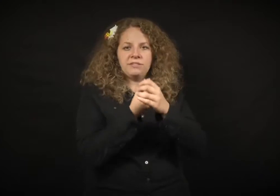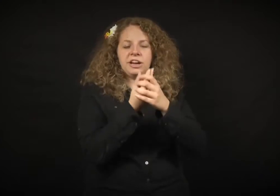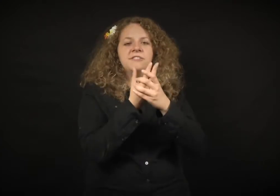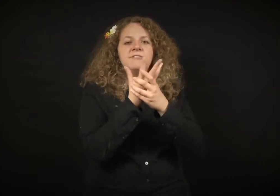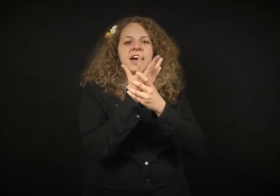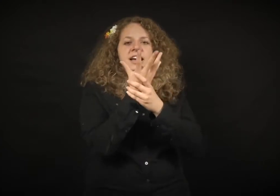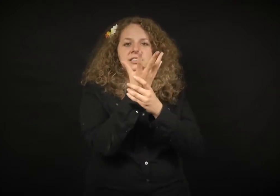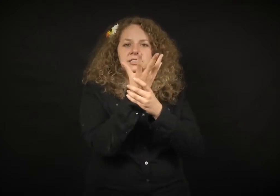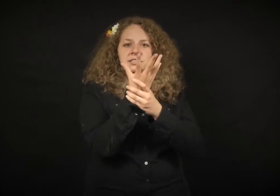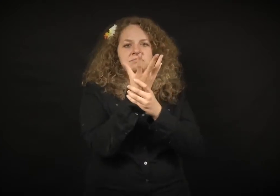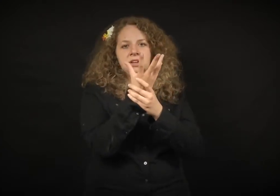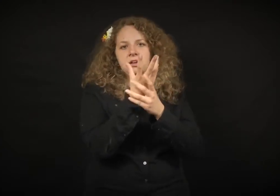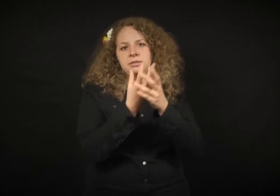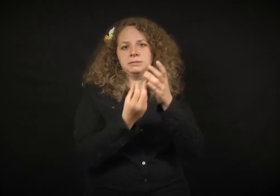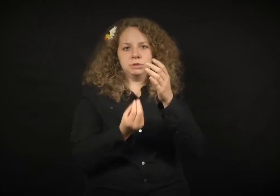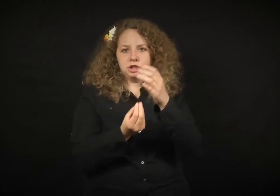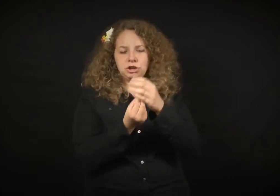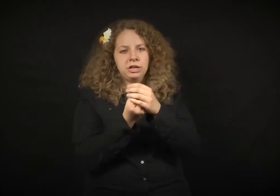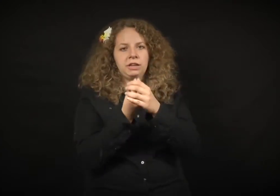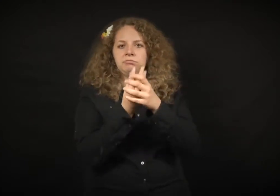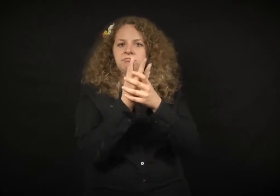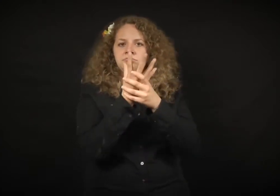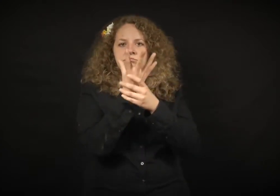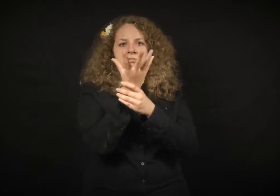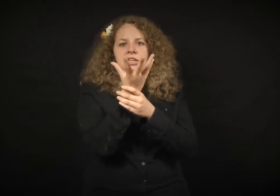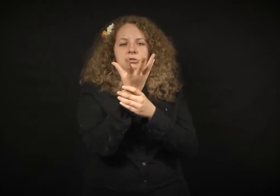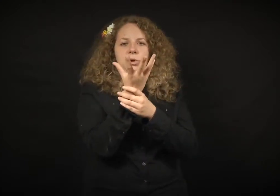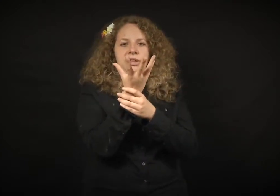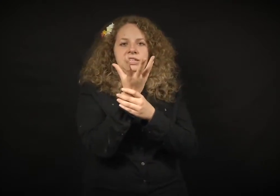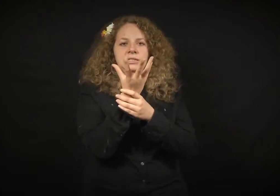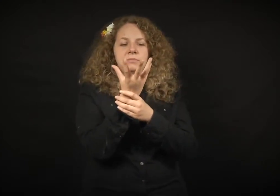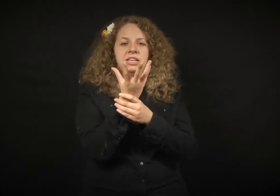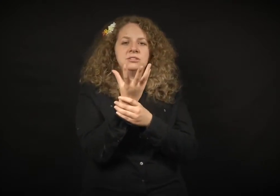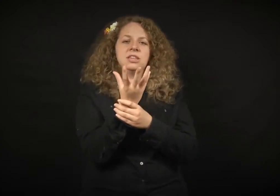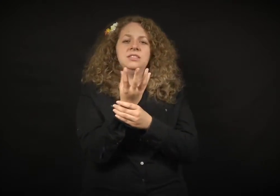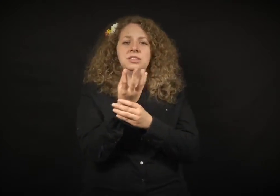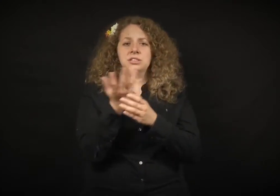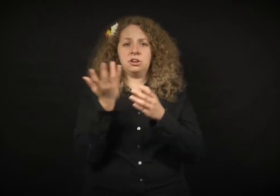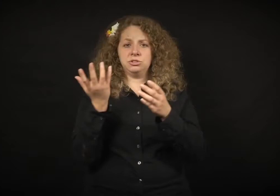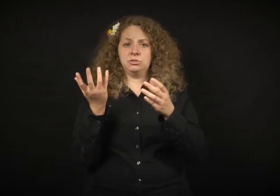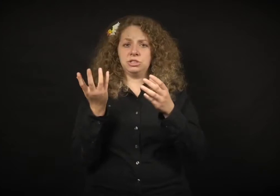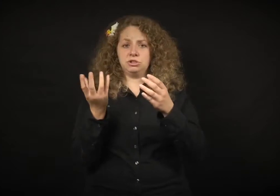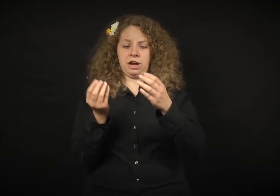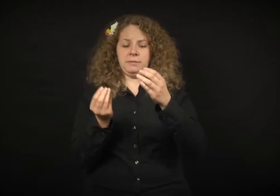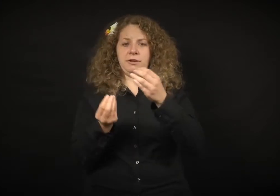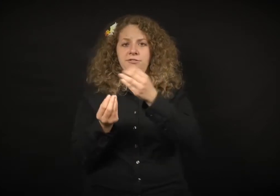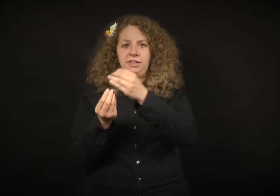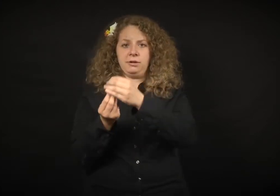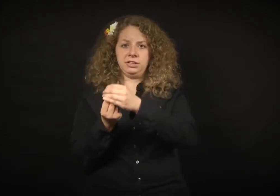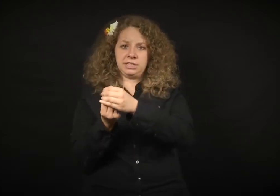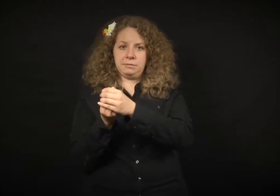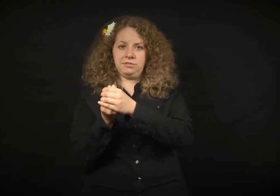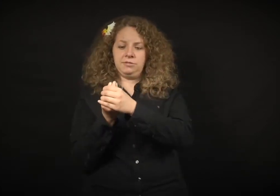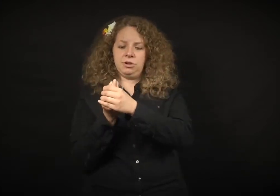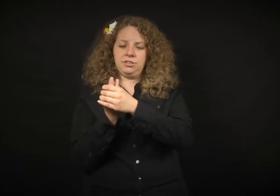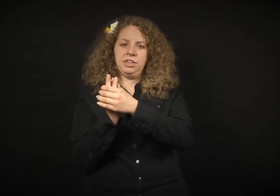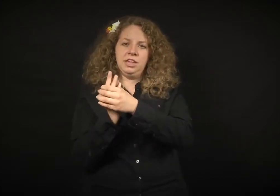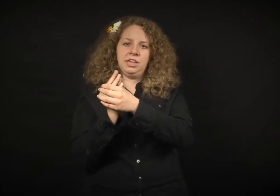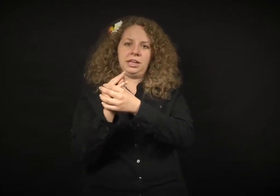very fast. It's maturing, like growing into something else. This can also describe how a flower is coming forth and